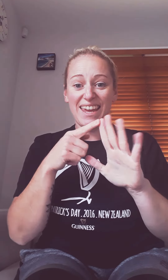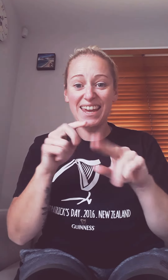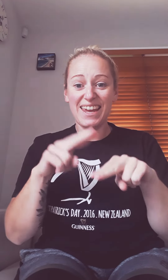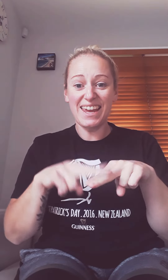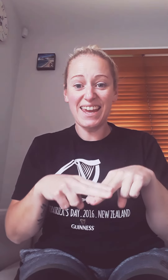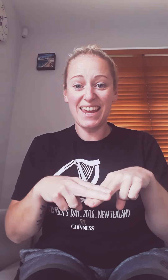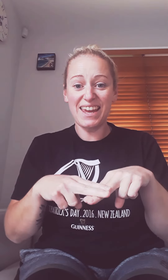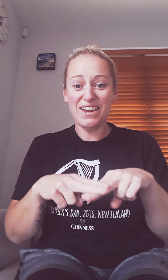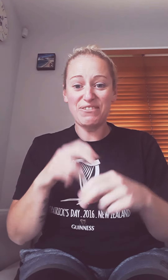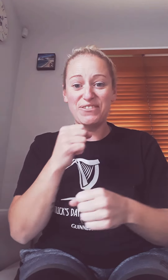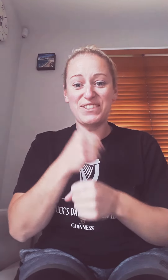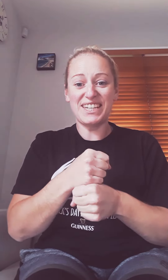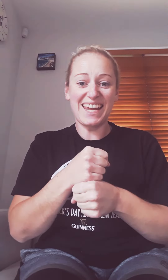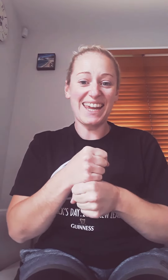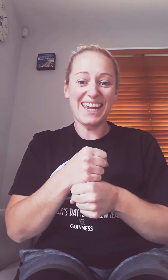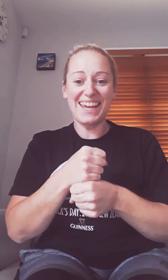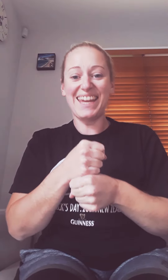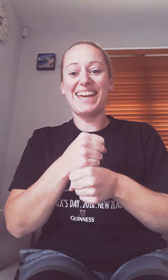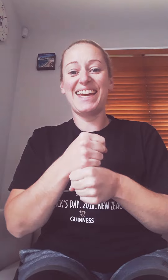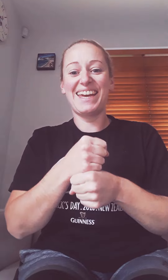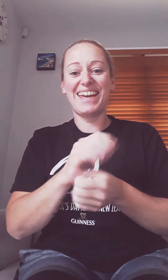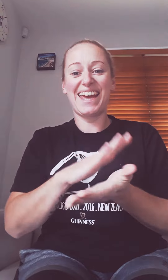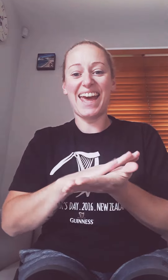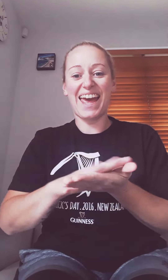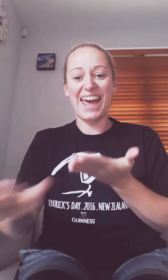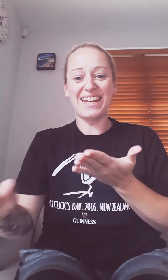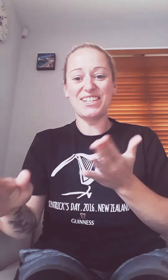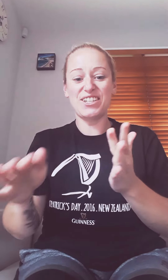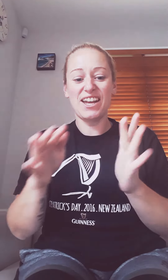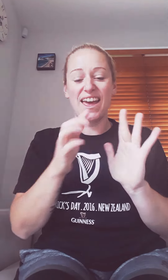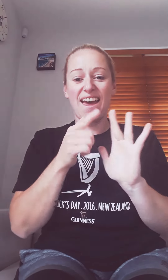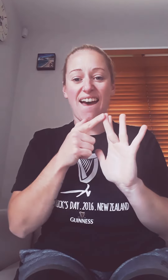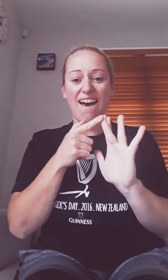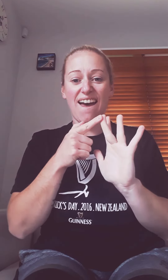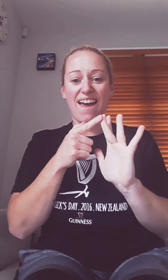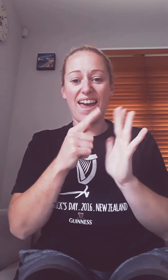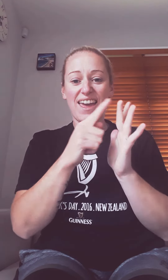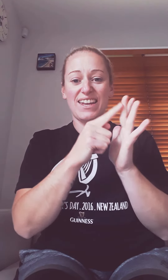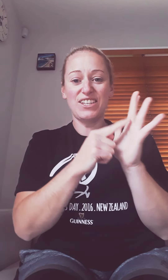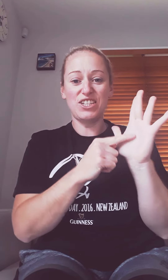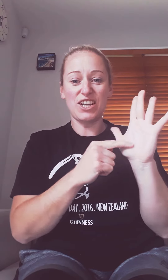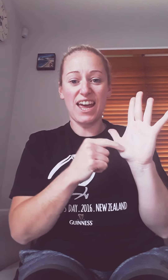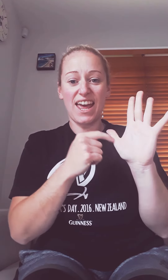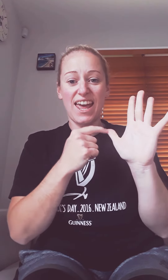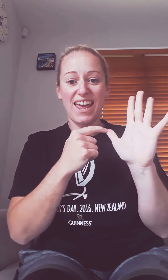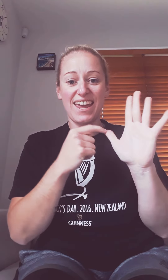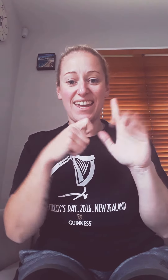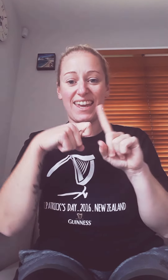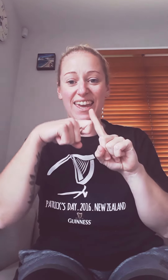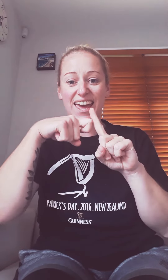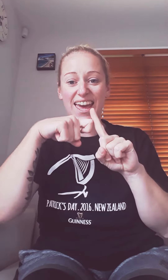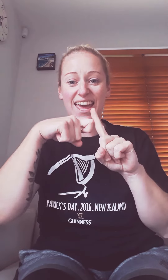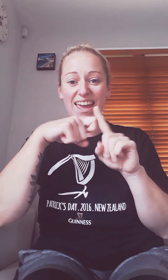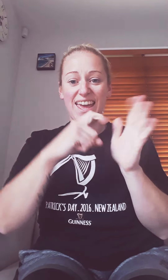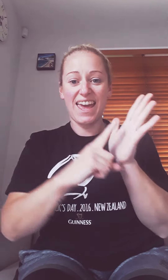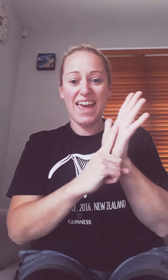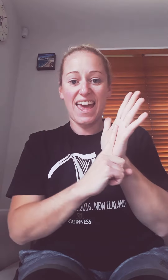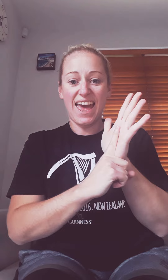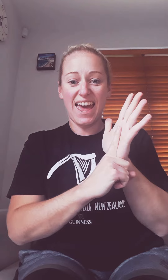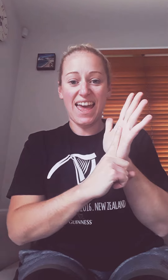E, F, G, H, I, J, K,